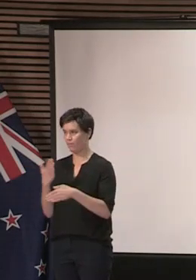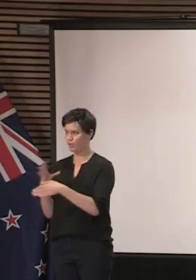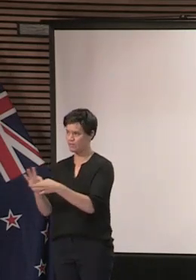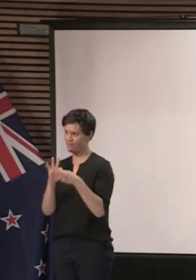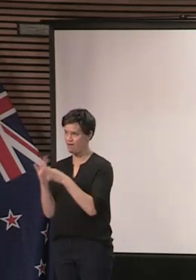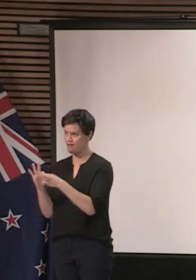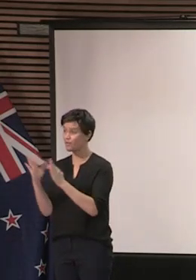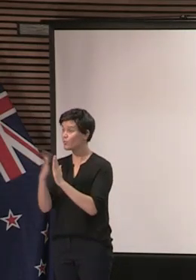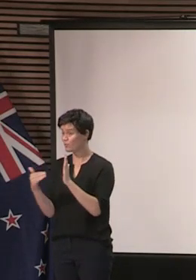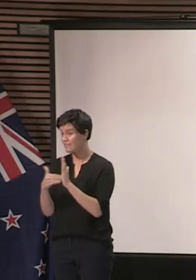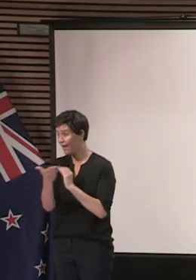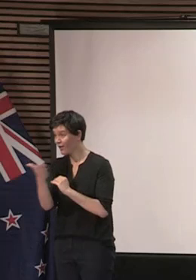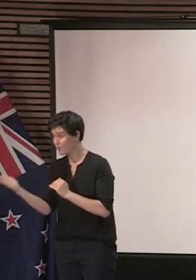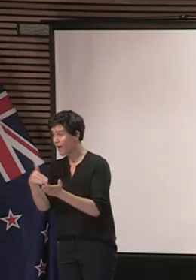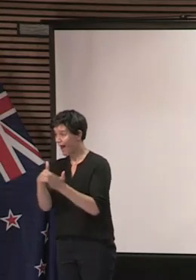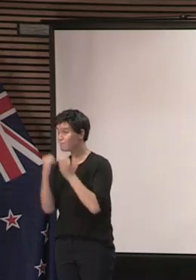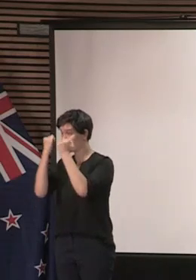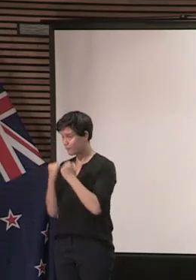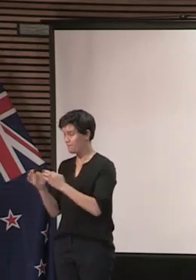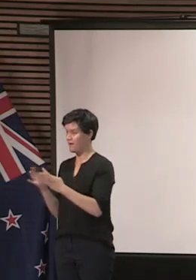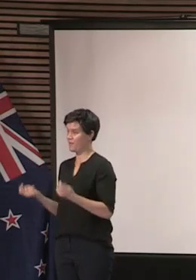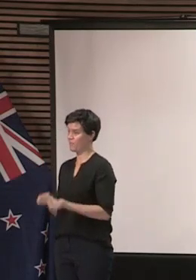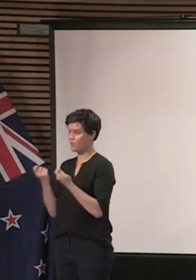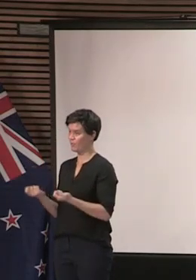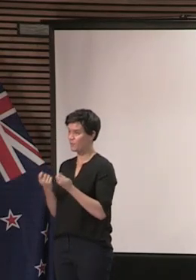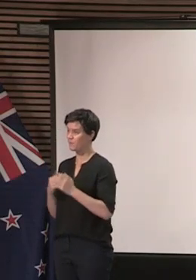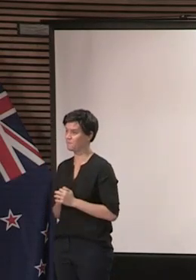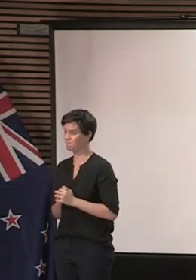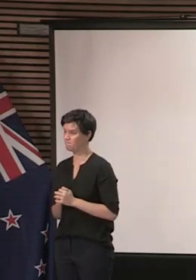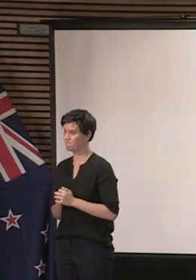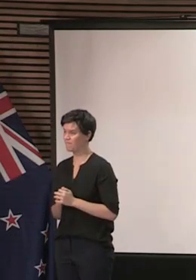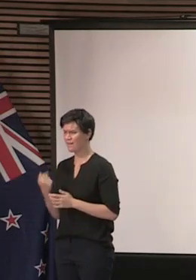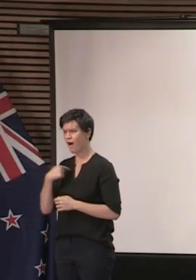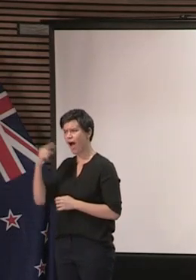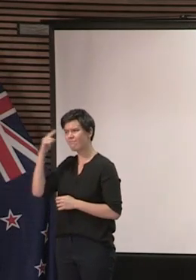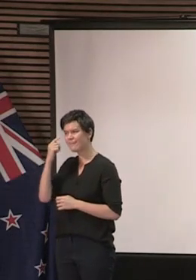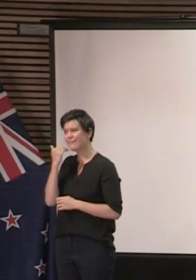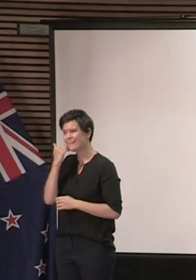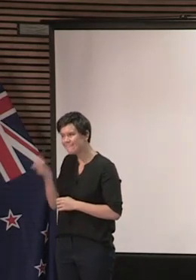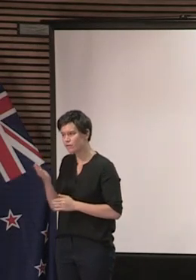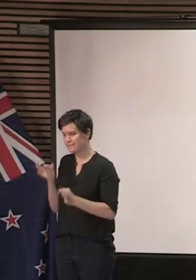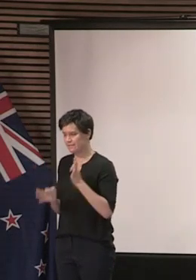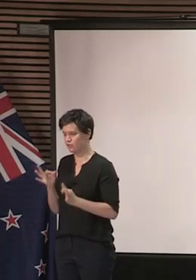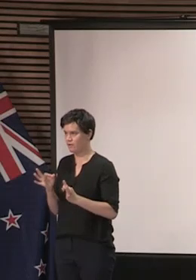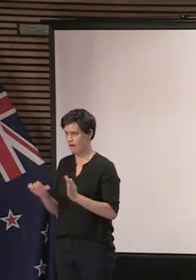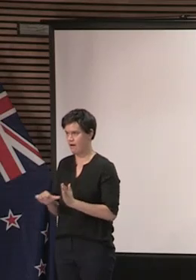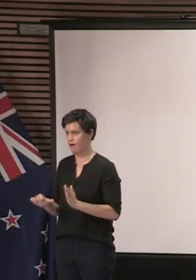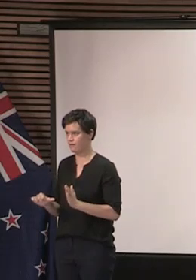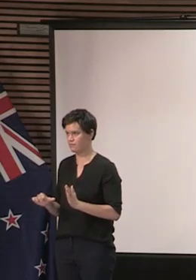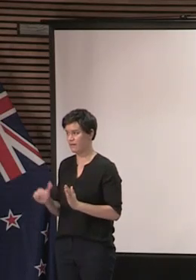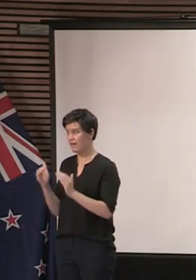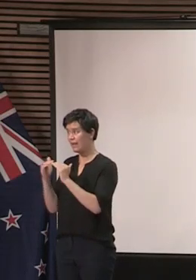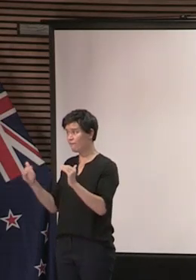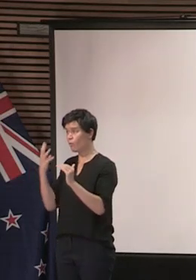it. A more difficult decision than the one you made to go into level 4? I think every decision here has been difficult, not only because